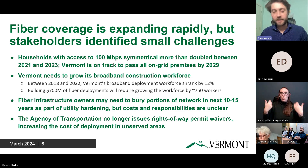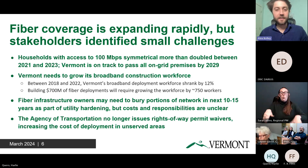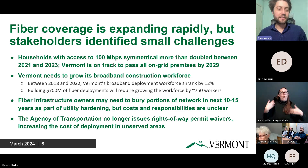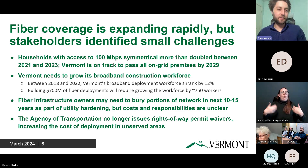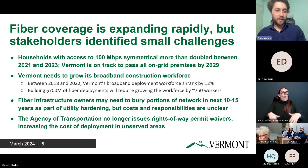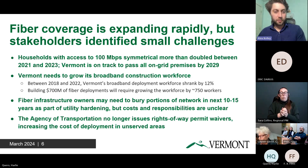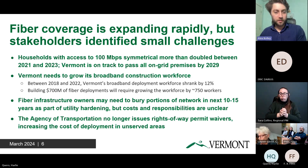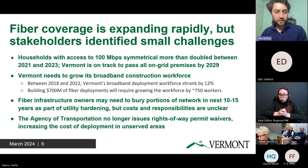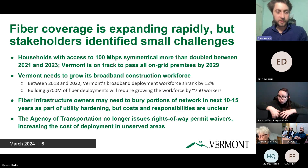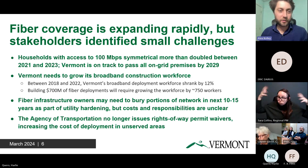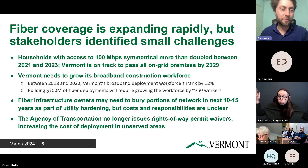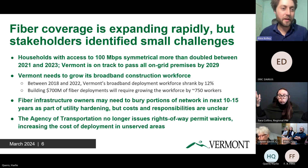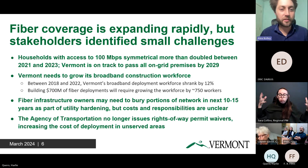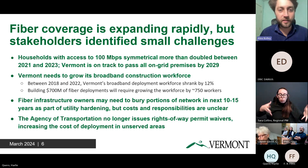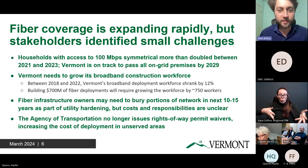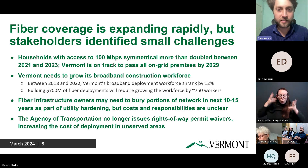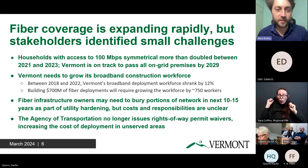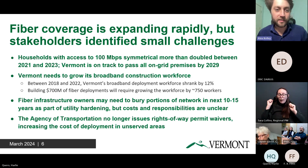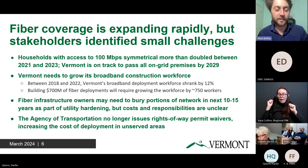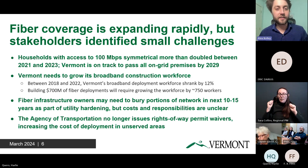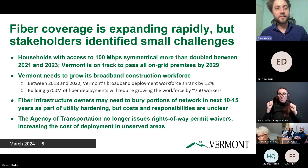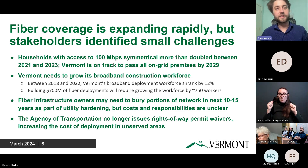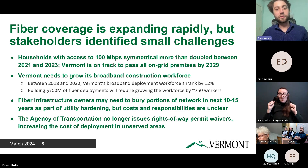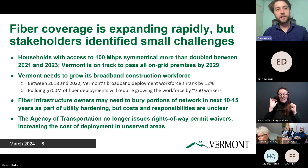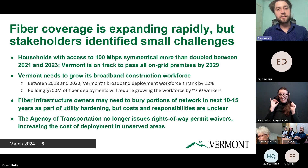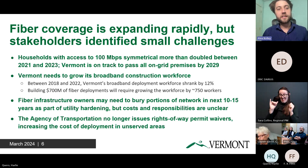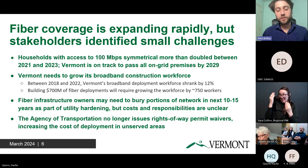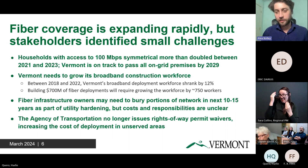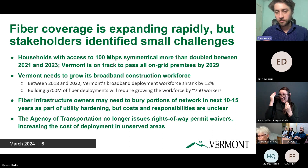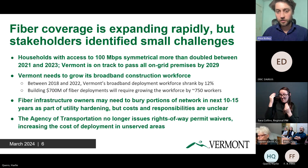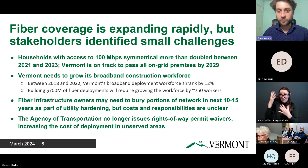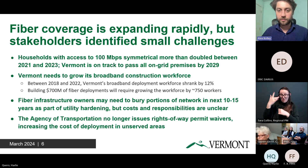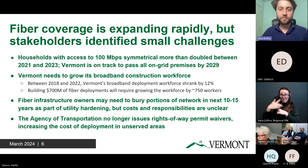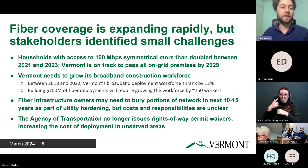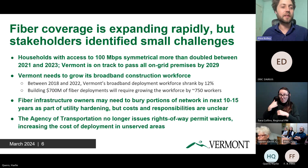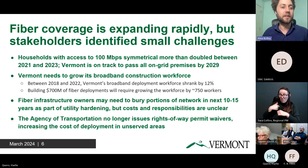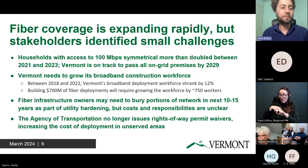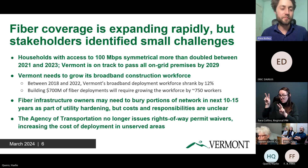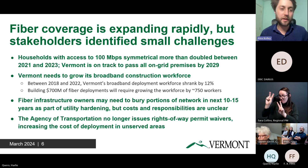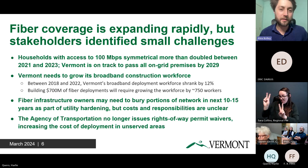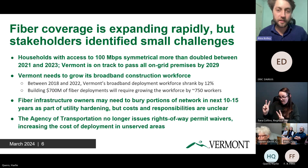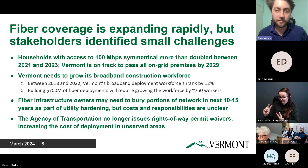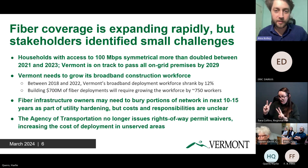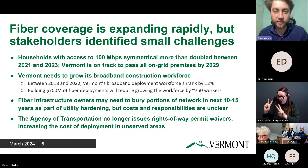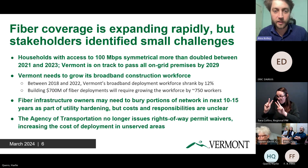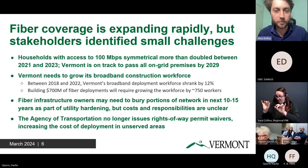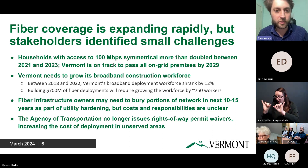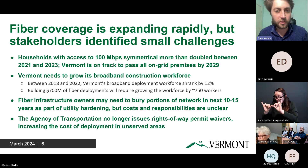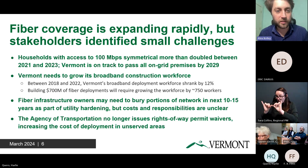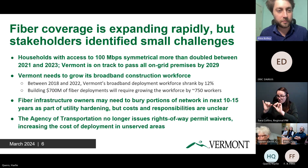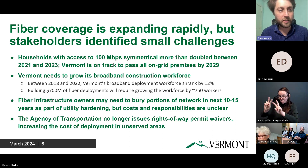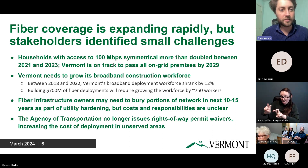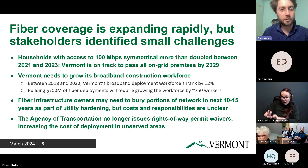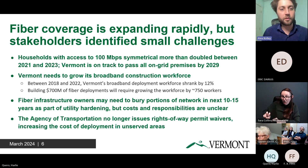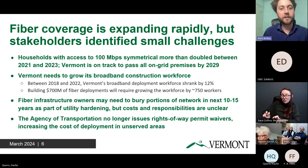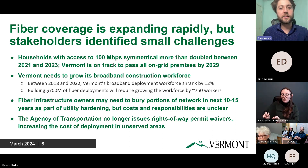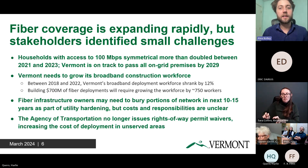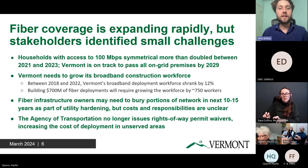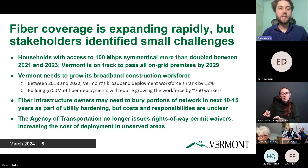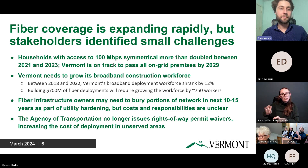The data that's available to measure this is continually grows based on how fast fiber is currently